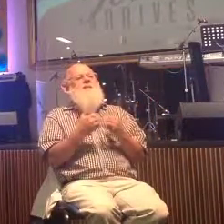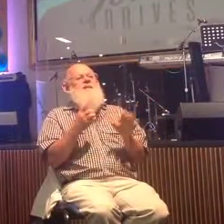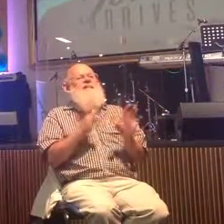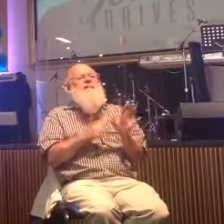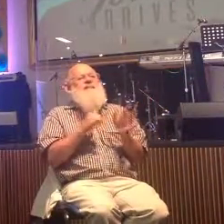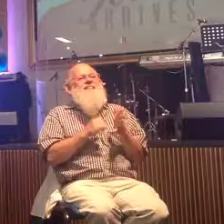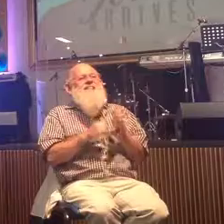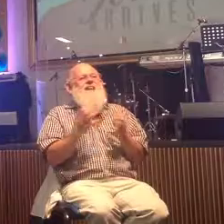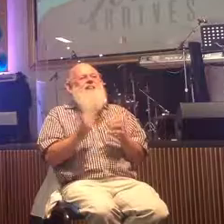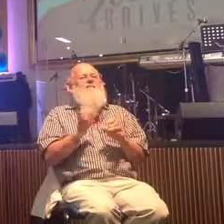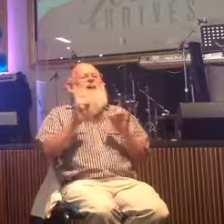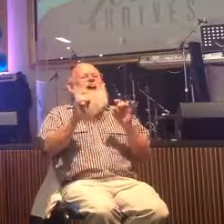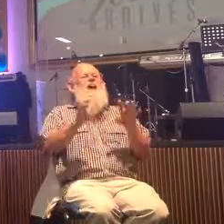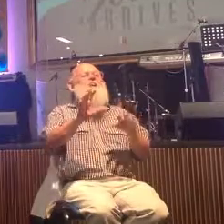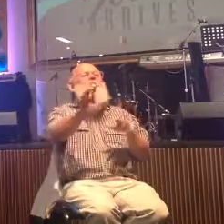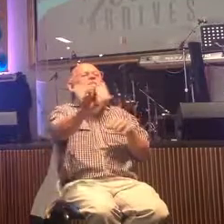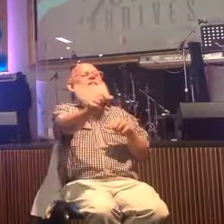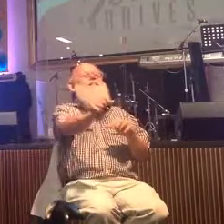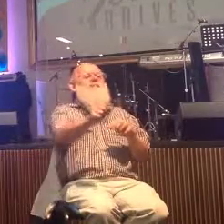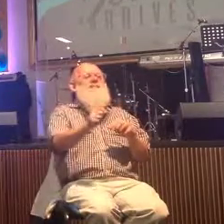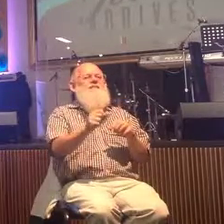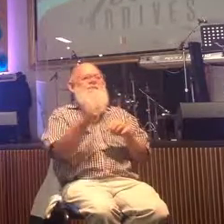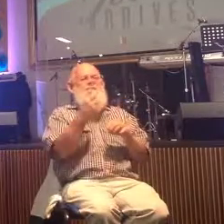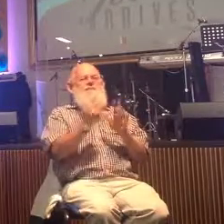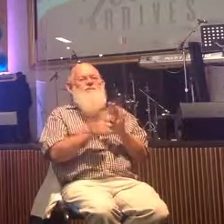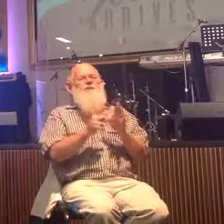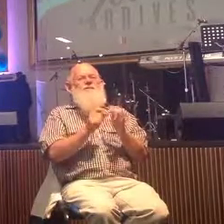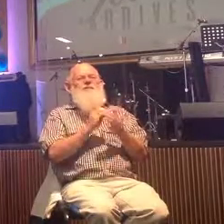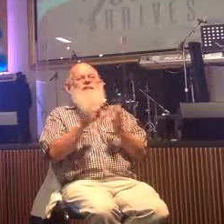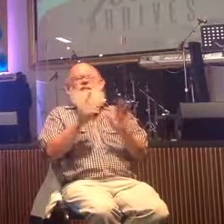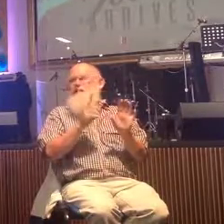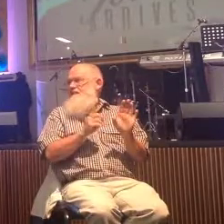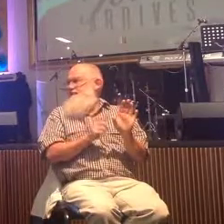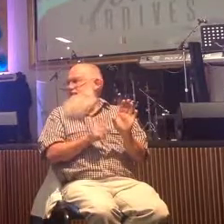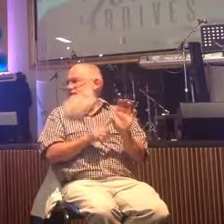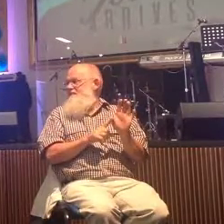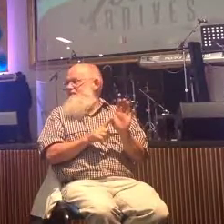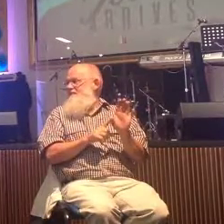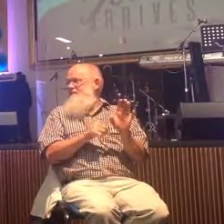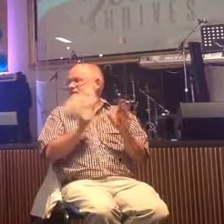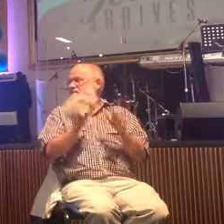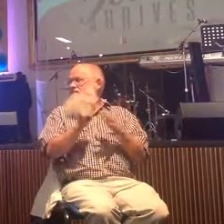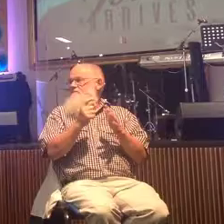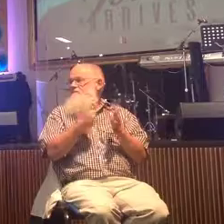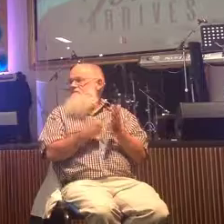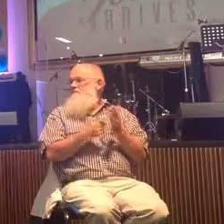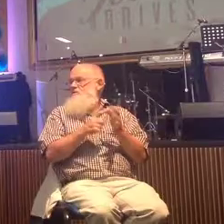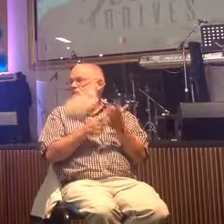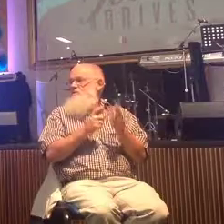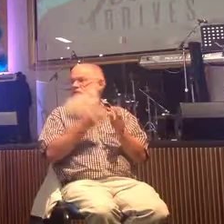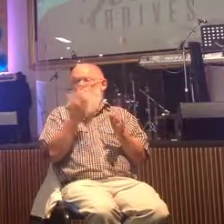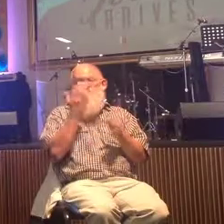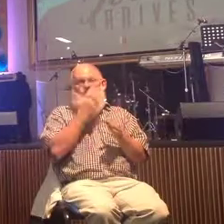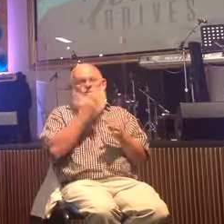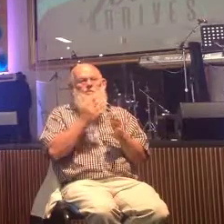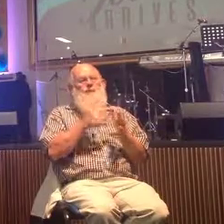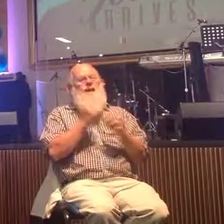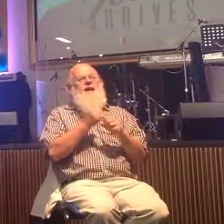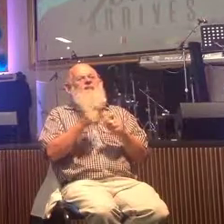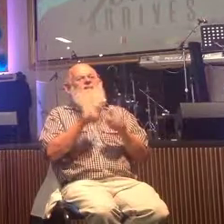giant outreach event, probably twice a year. And this was for primary school age kids, and there was the best part